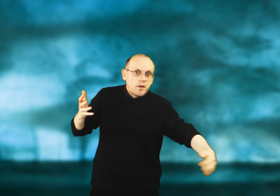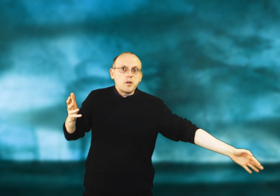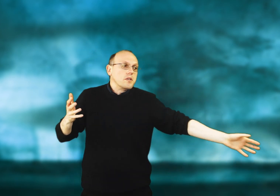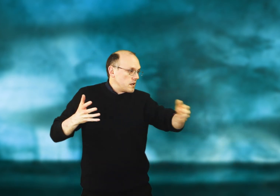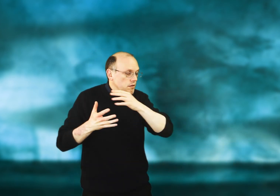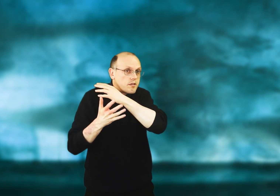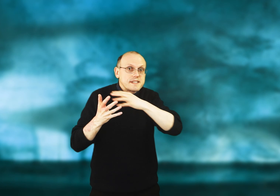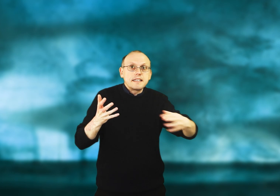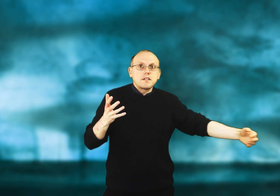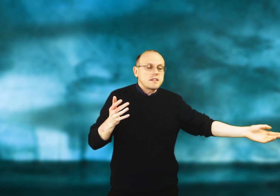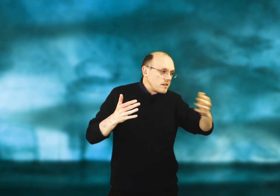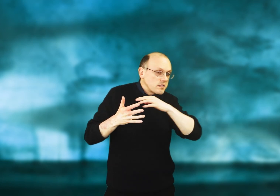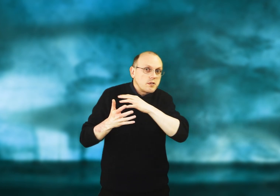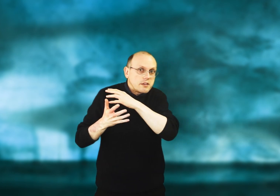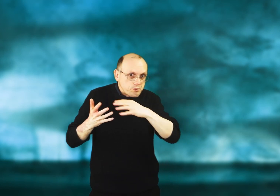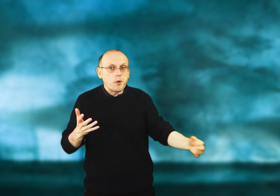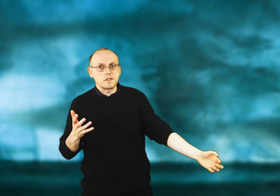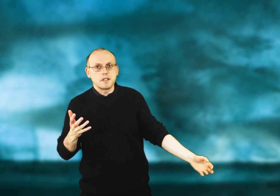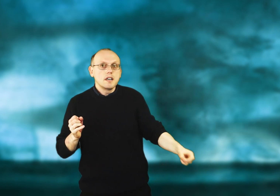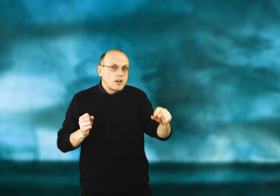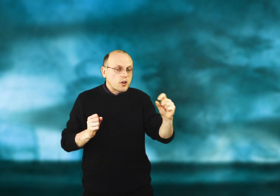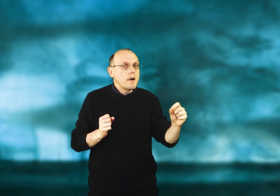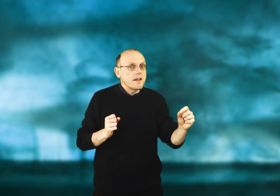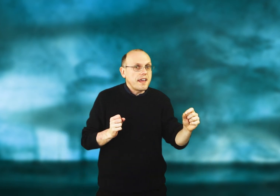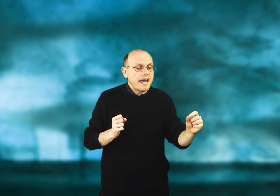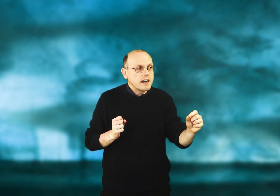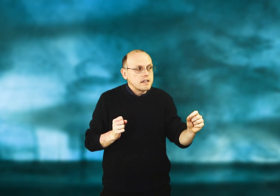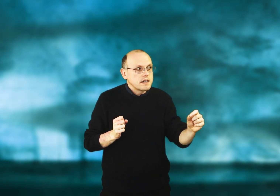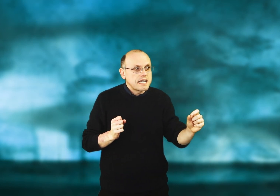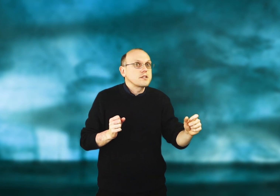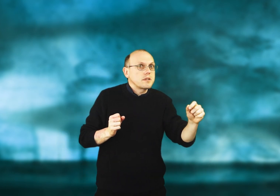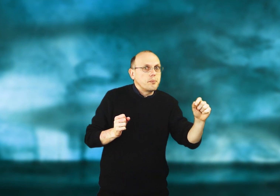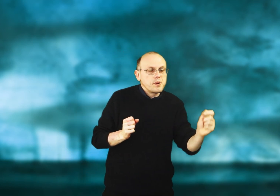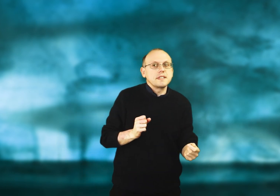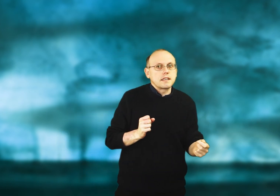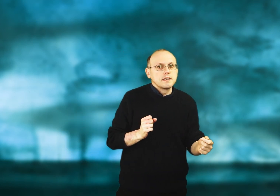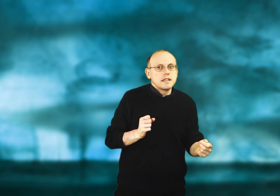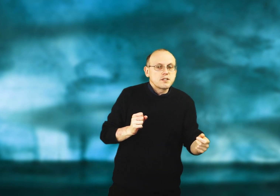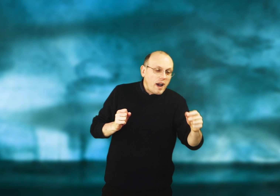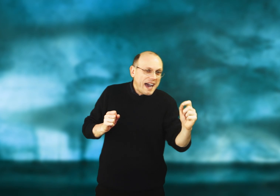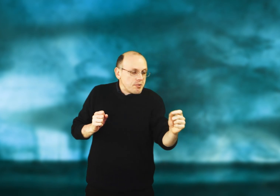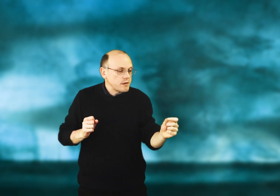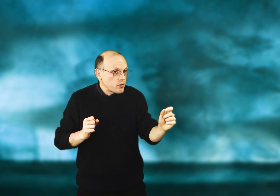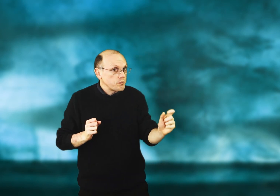follow the sentence and not going to pause. Comma there gets the reader pausing. So what happens if you don't